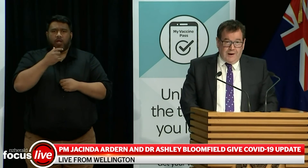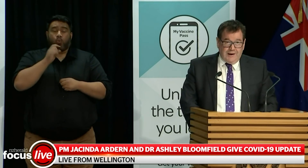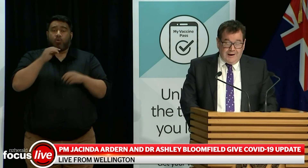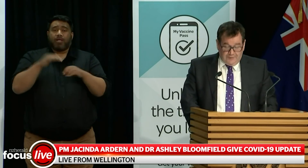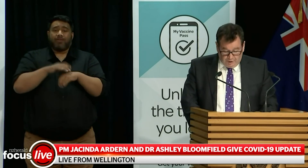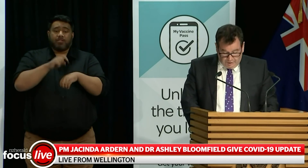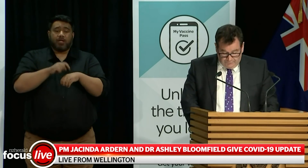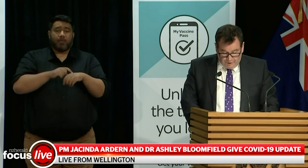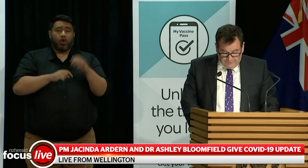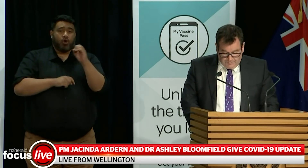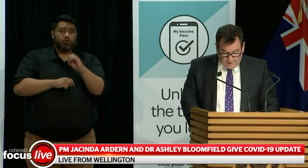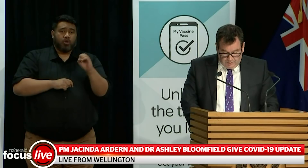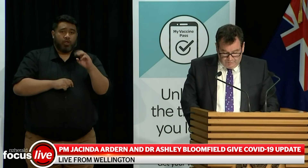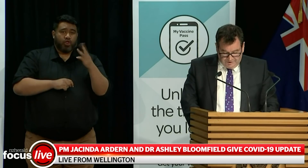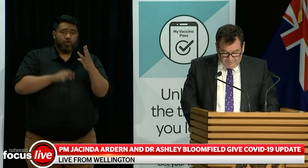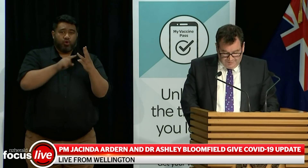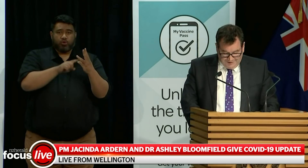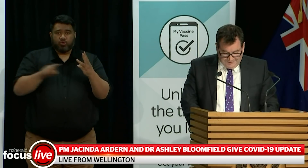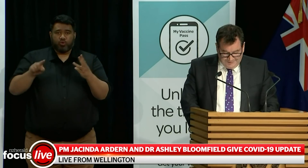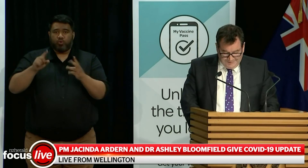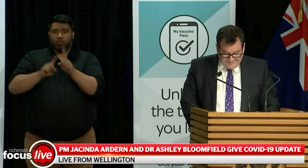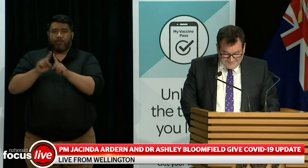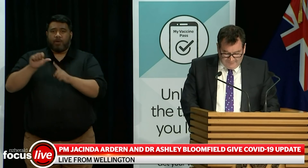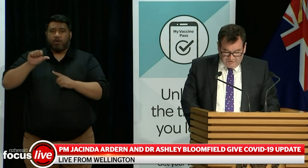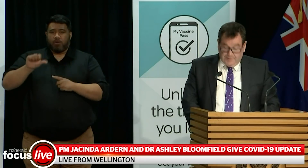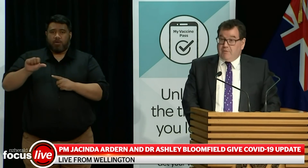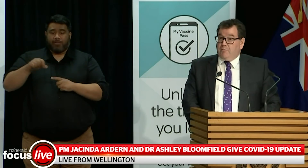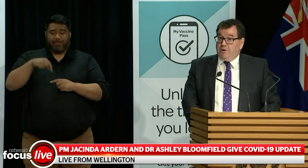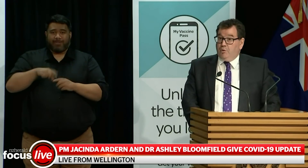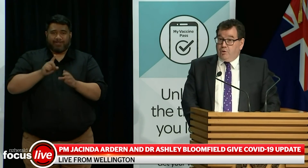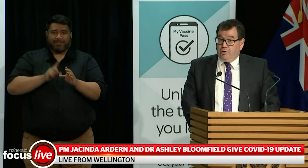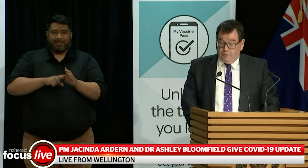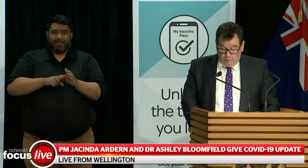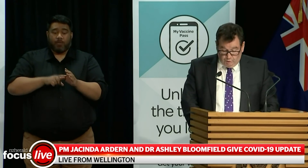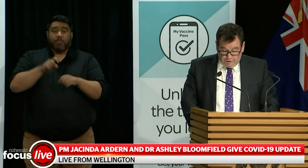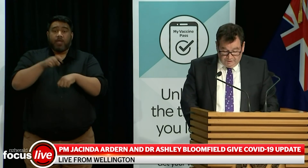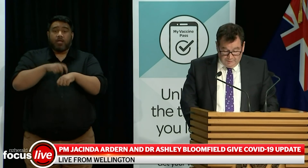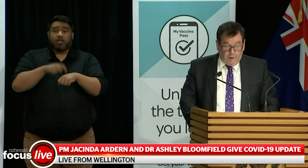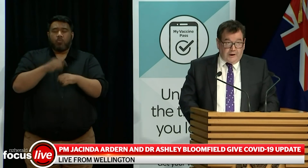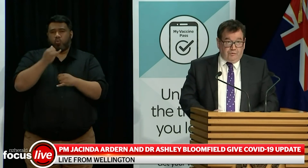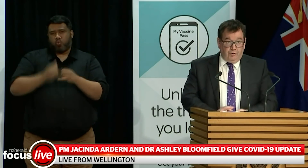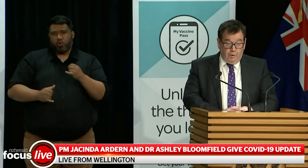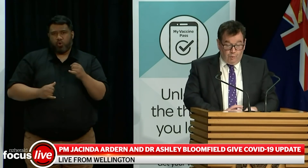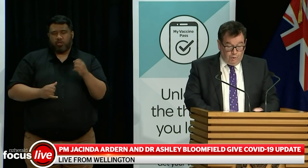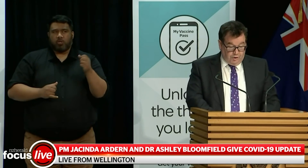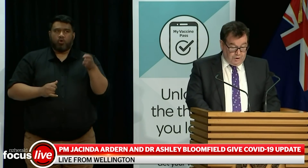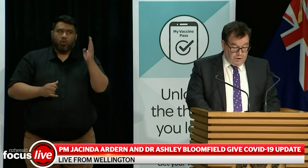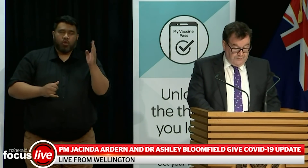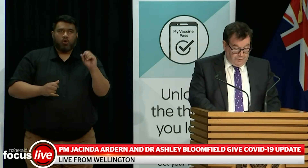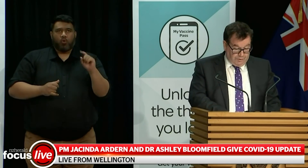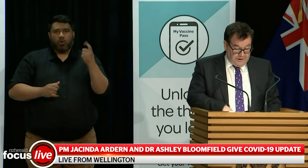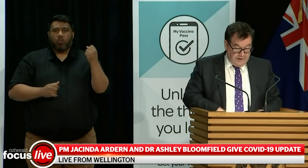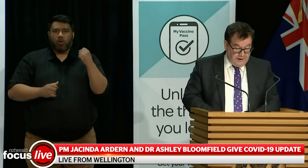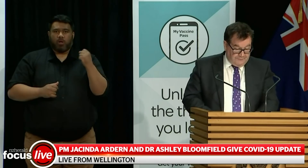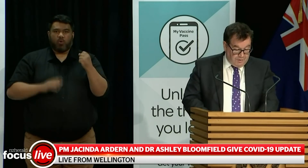of October and the 9th of November 2021. This covers a period when Northland, Auckland and Waikato were all on